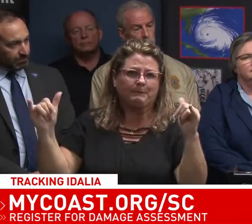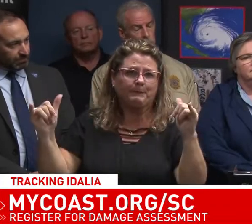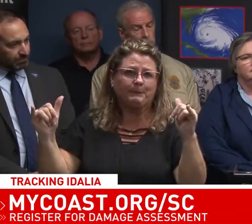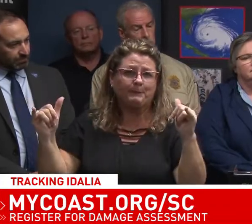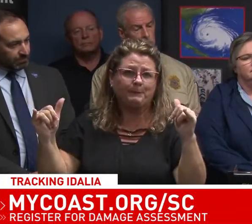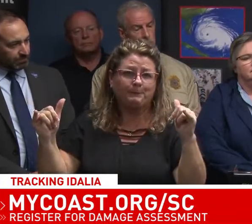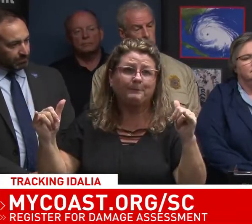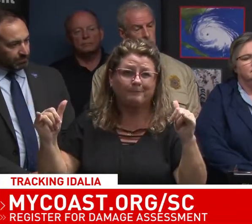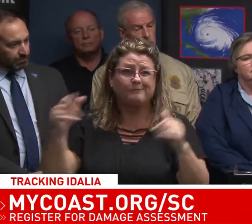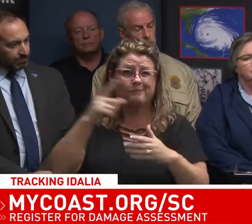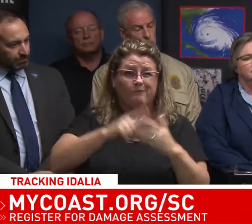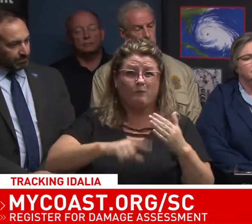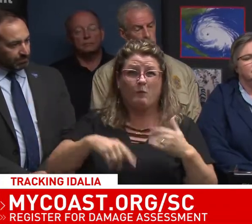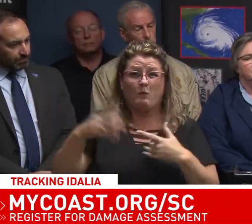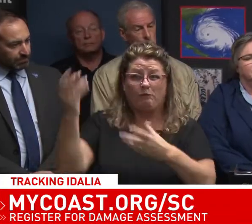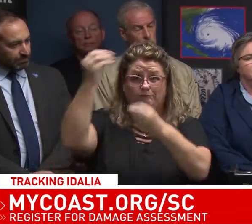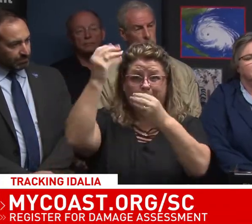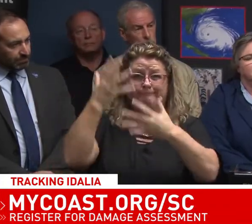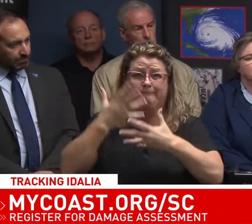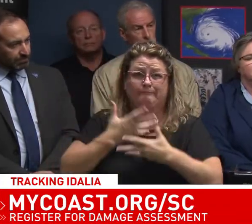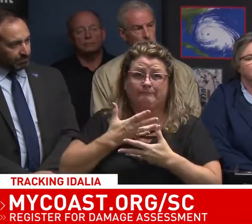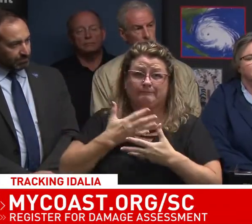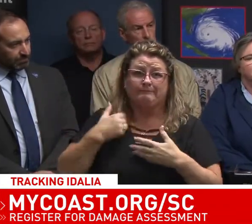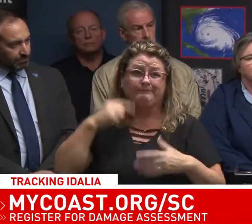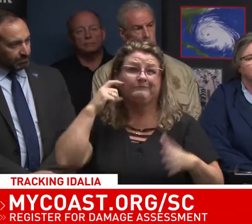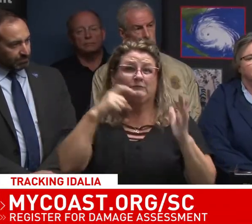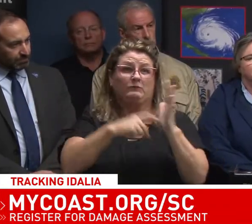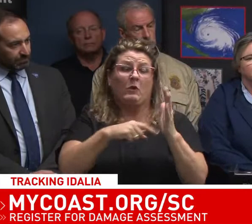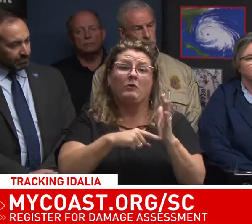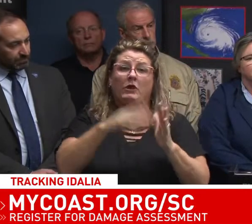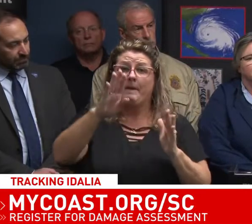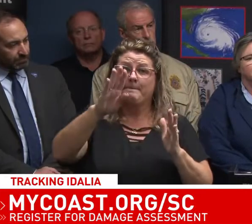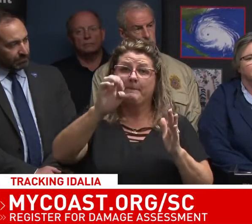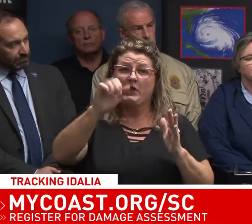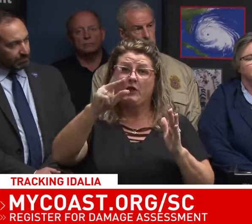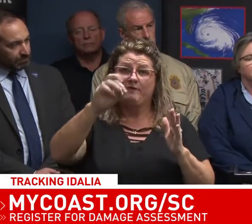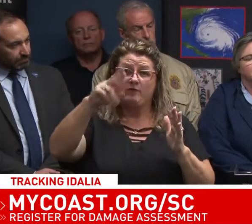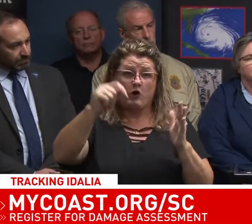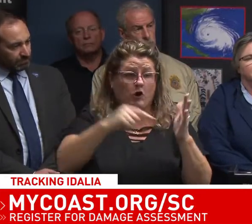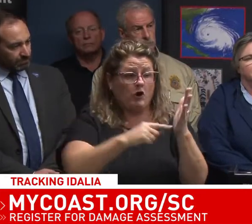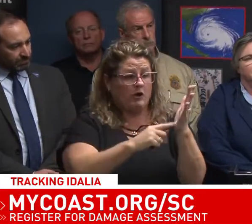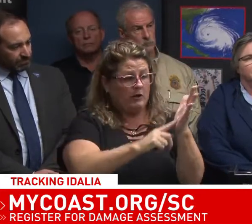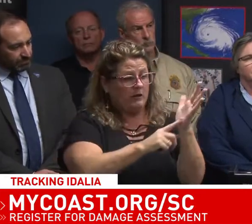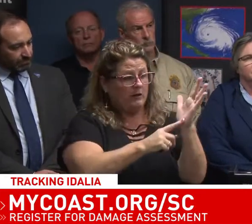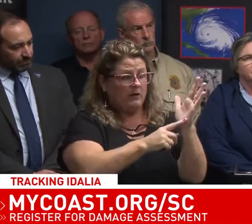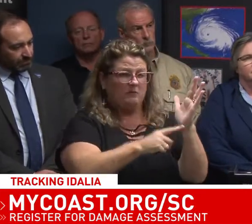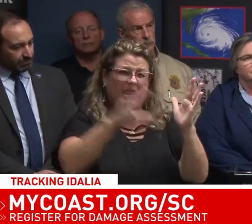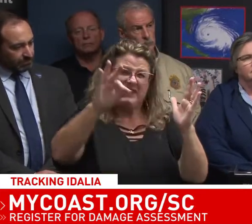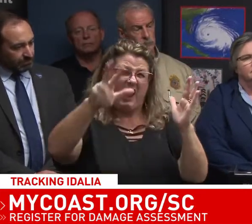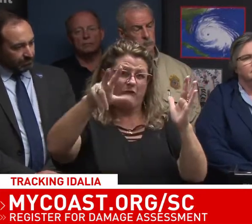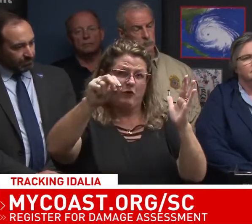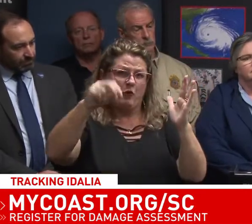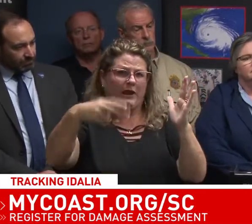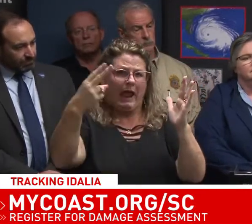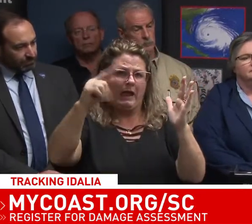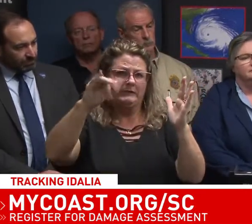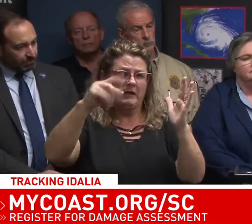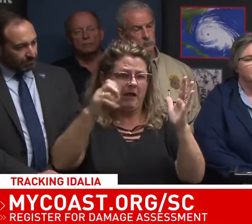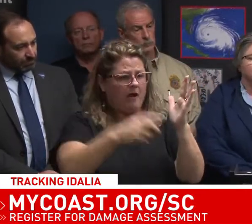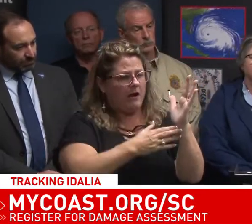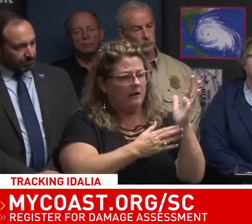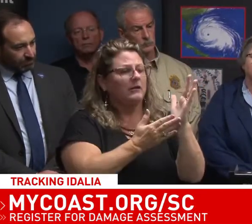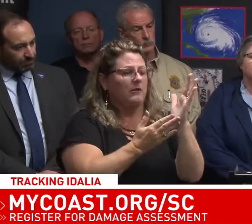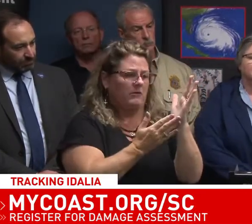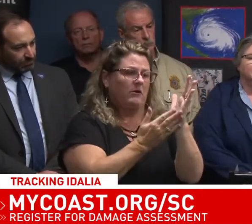to my information, Beaufort, high tide will arrive around 9:30. In Charleston,